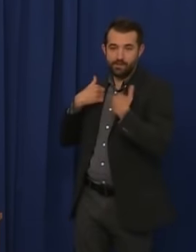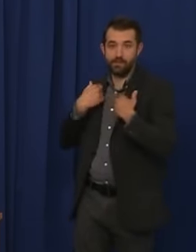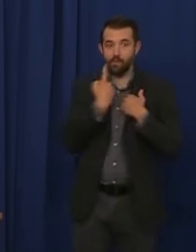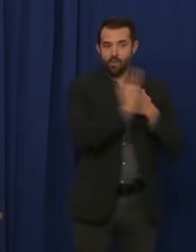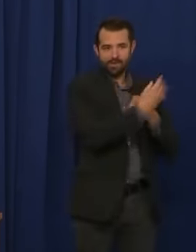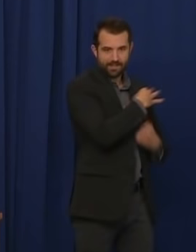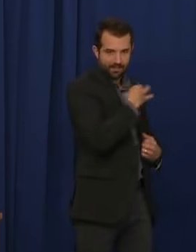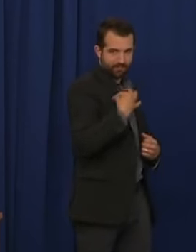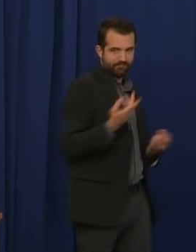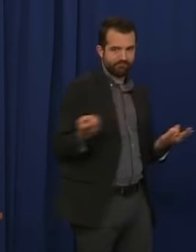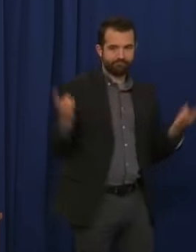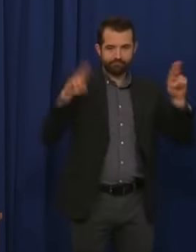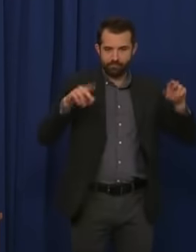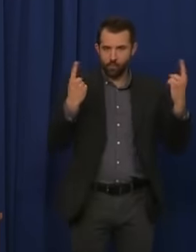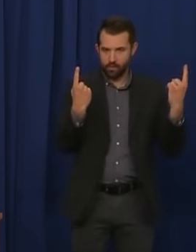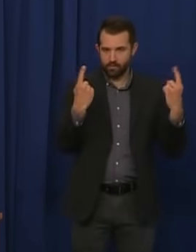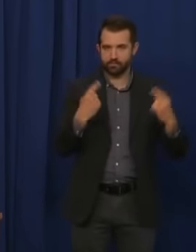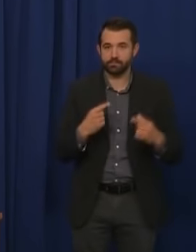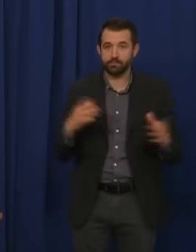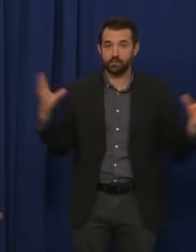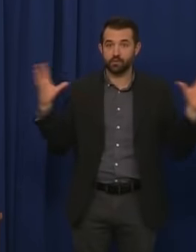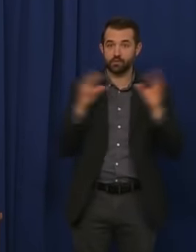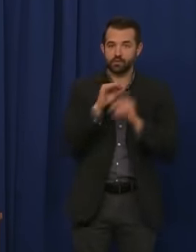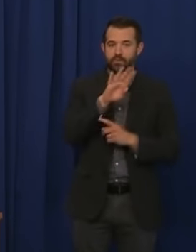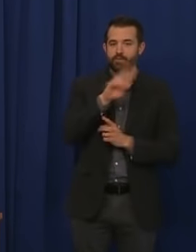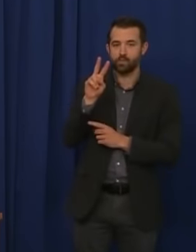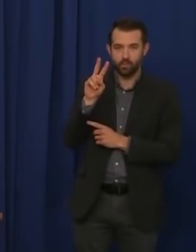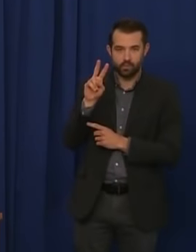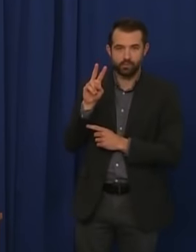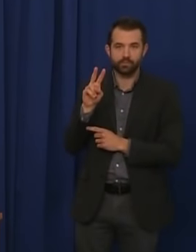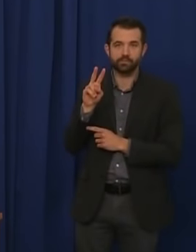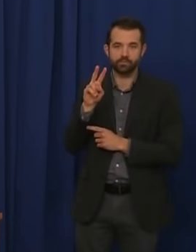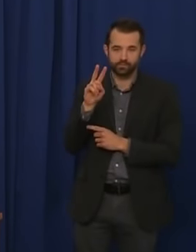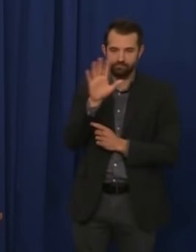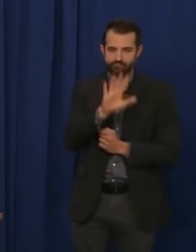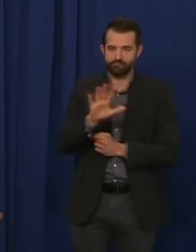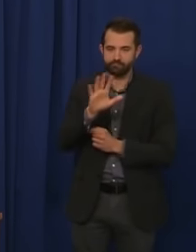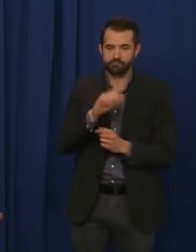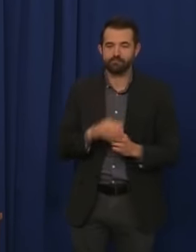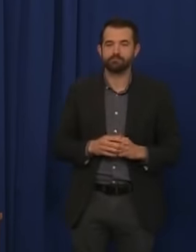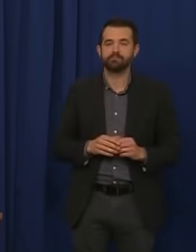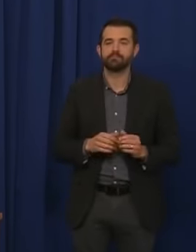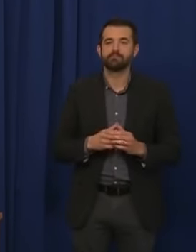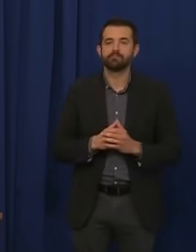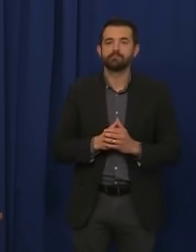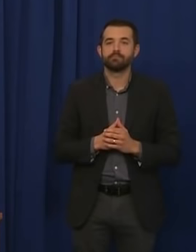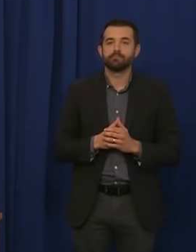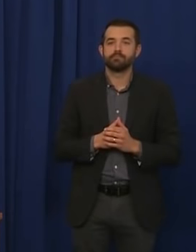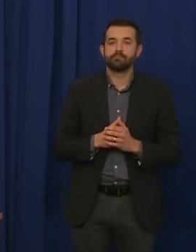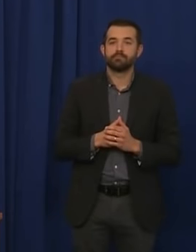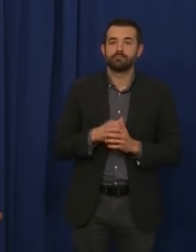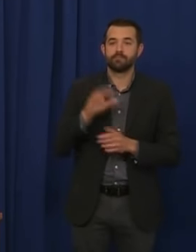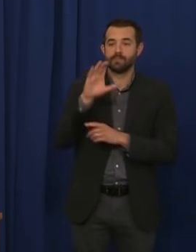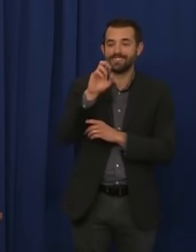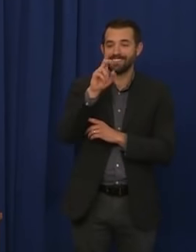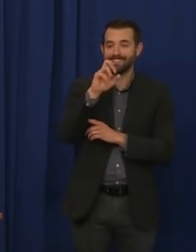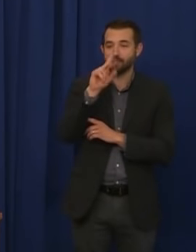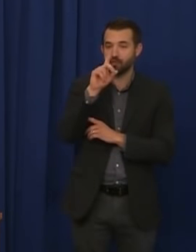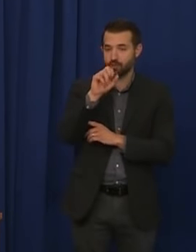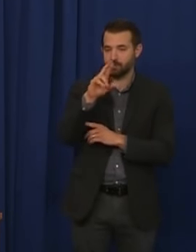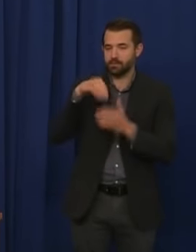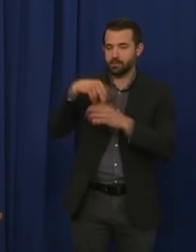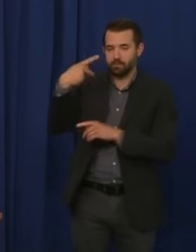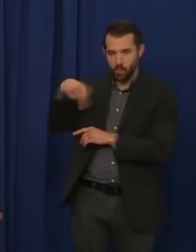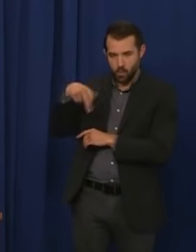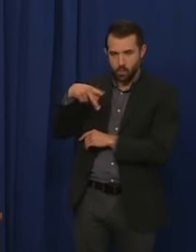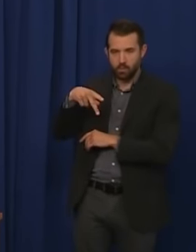a total of 42 cases affiliated with Tall Pines. At the Cedars facility in Portland, the numbers there